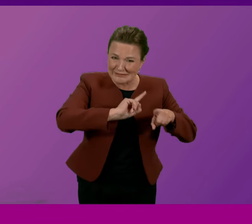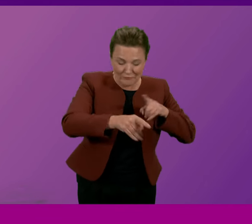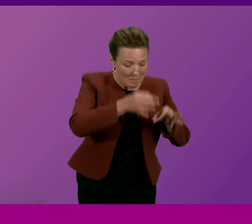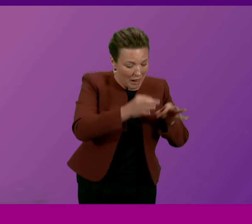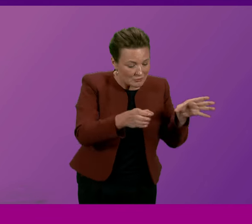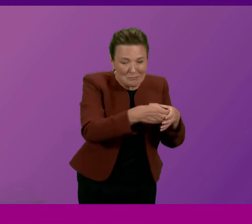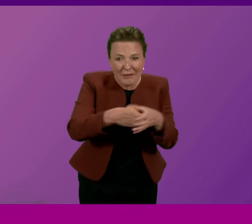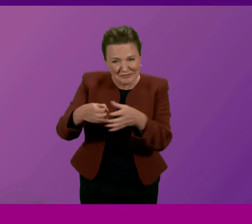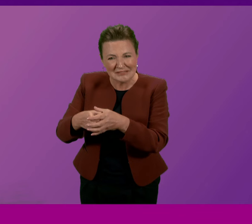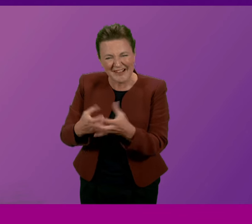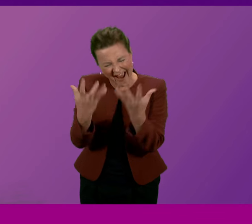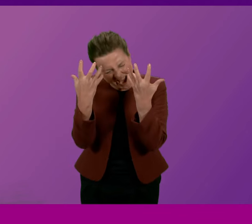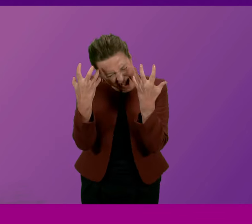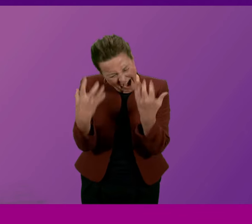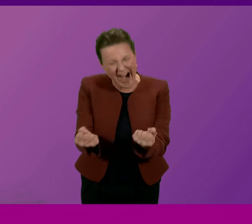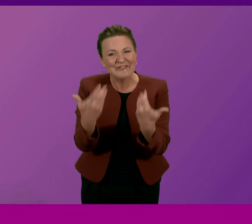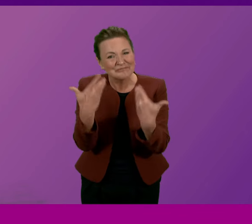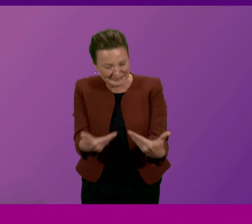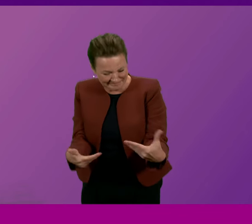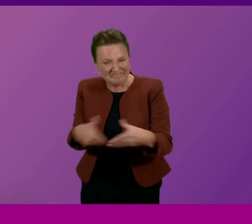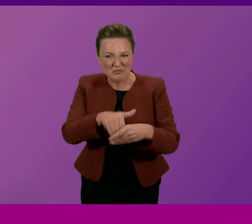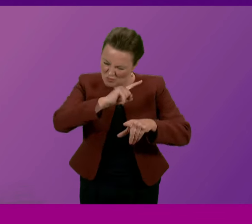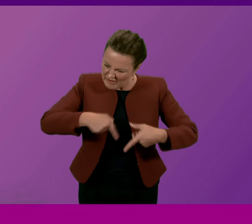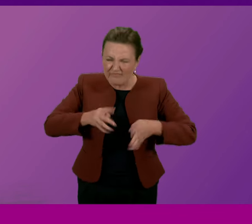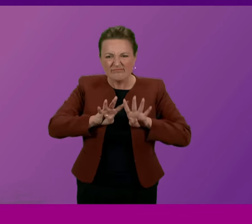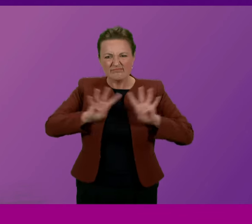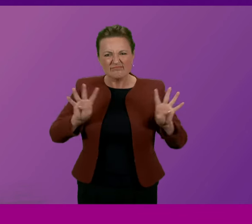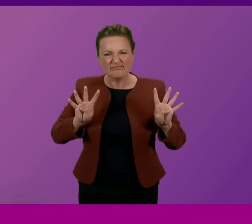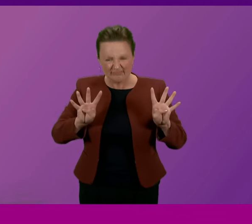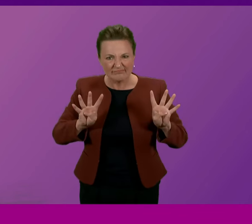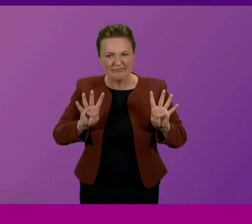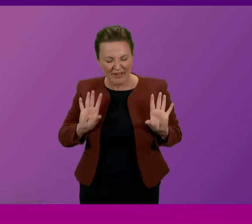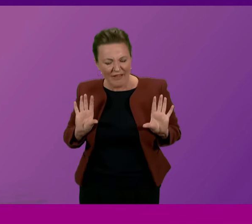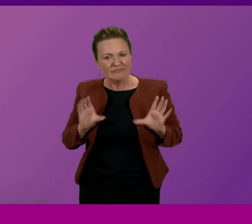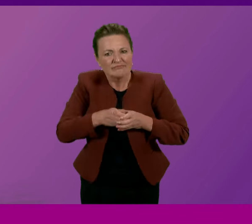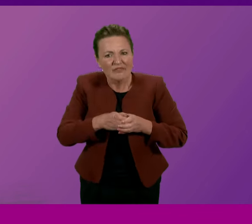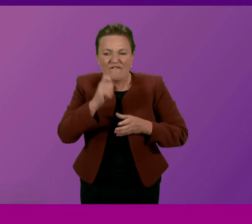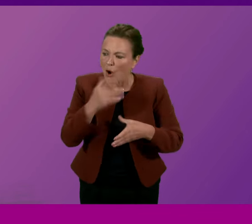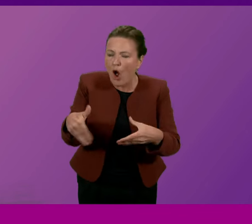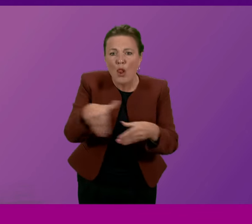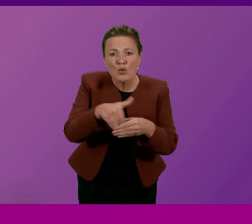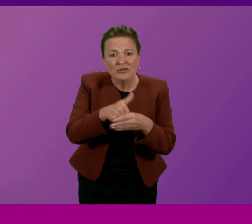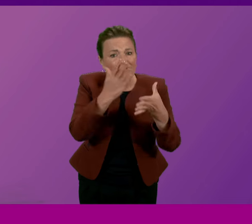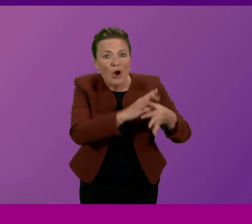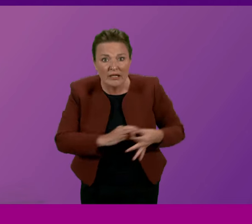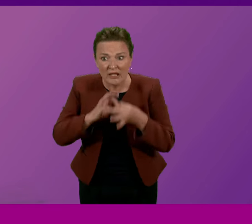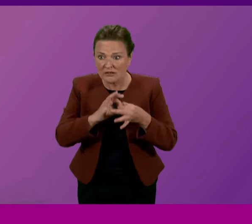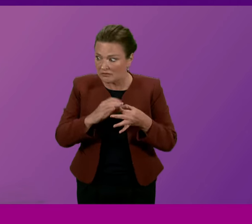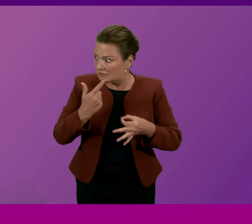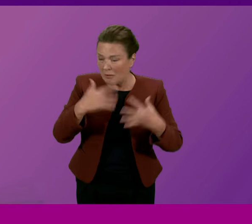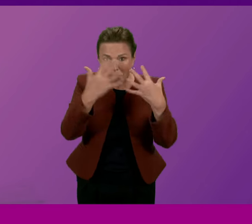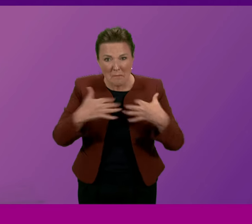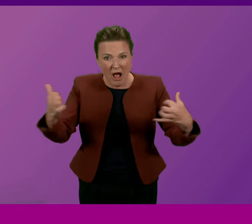lived up to that clarion call. Together, we have stood for inclusion and cohesion. Together, we have stood